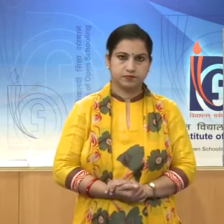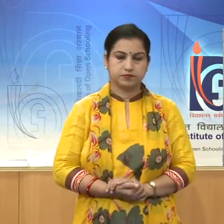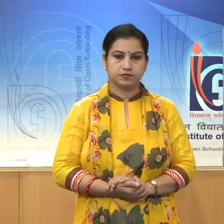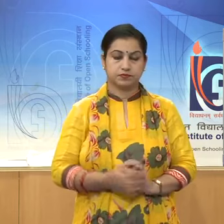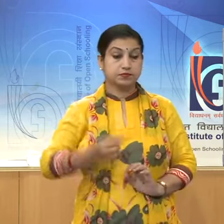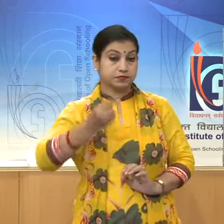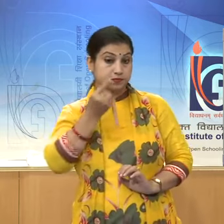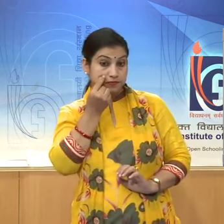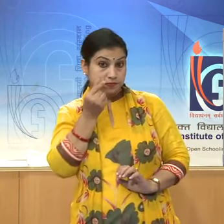He was an